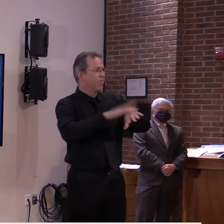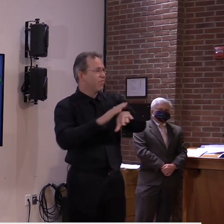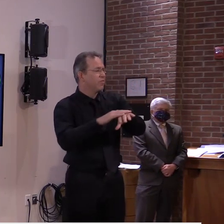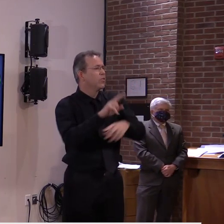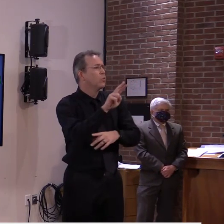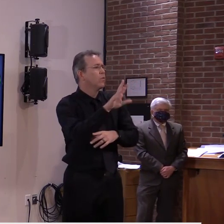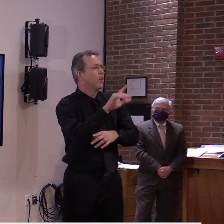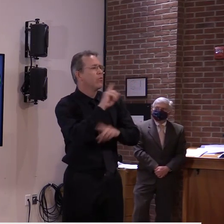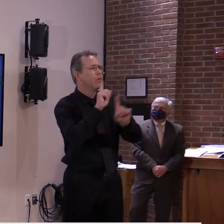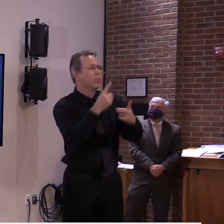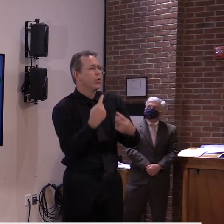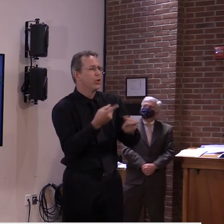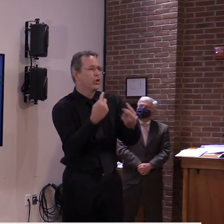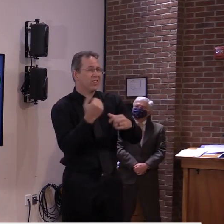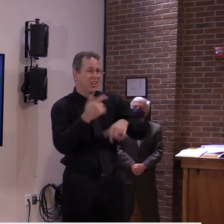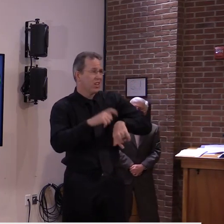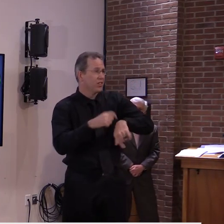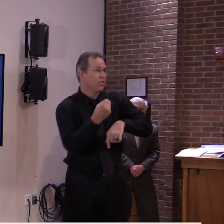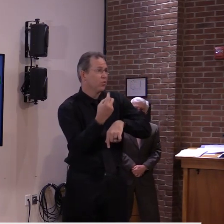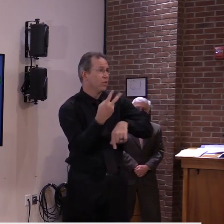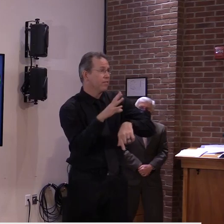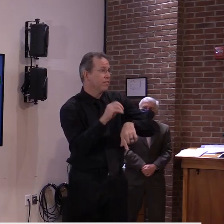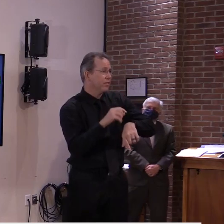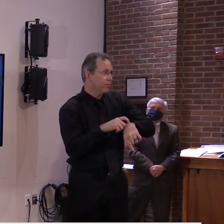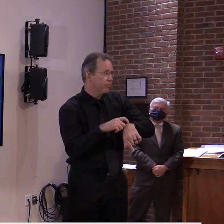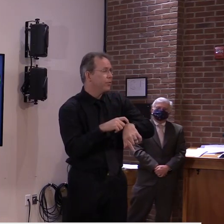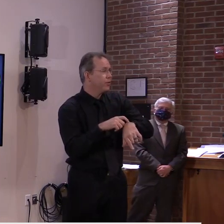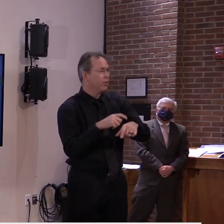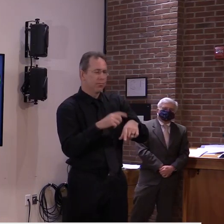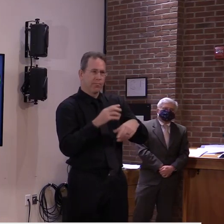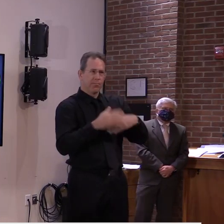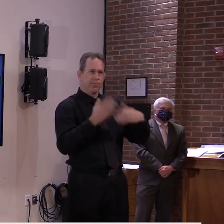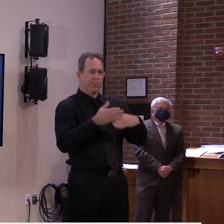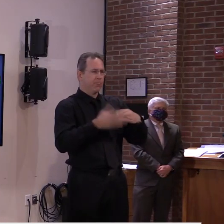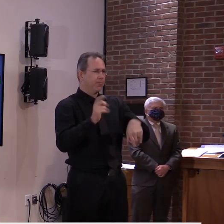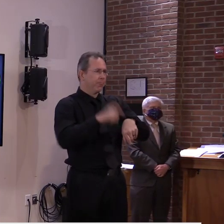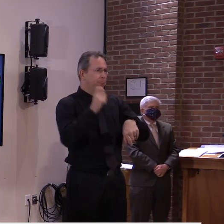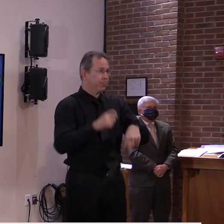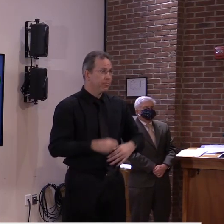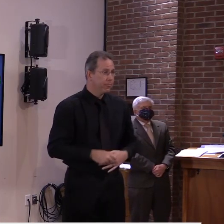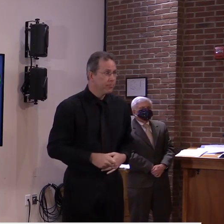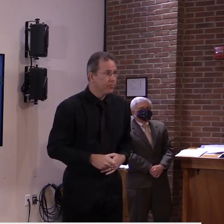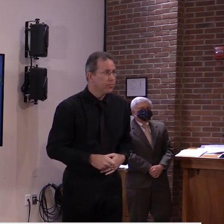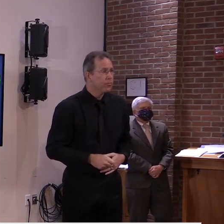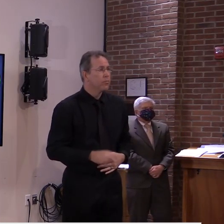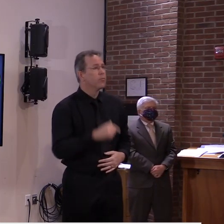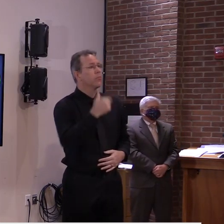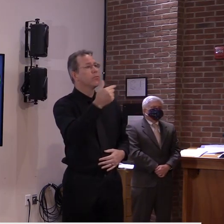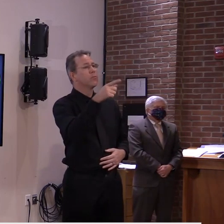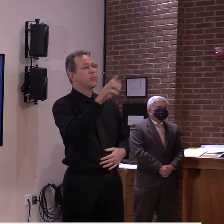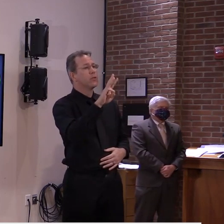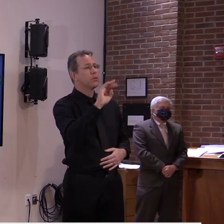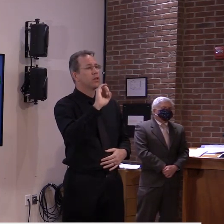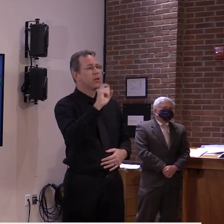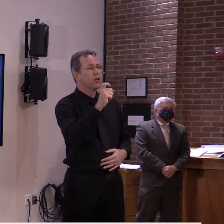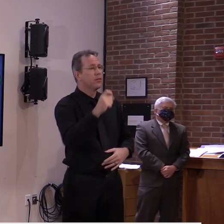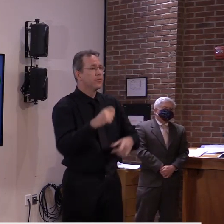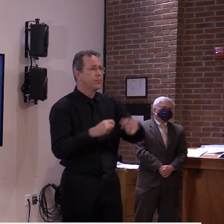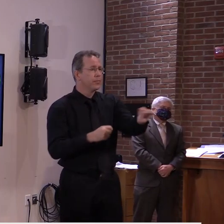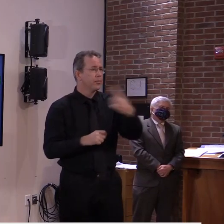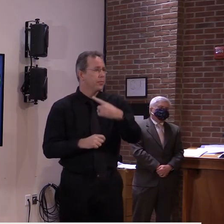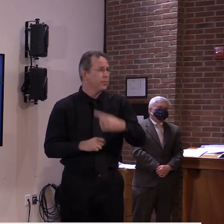so please be concise. Christina Gesford, WCAS. Hi, good morning. You're talking a lot about mental health